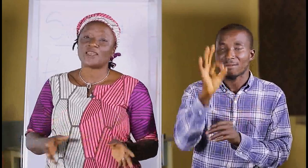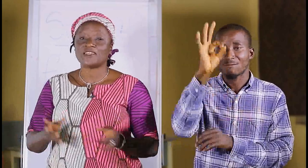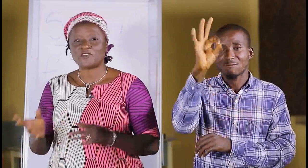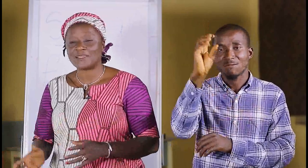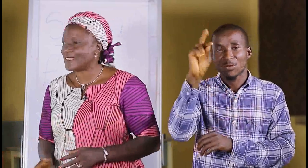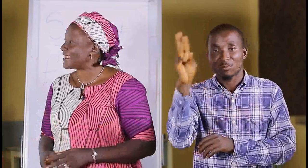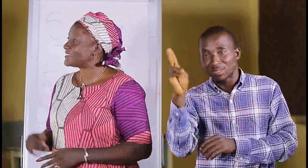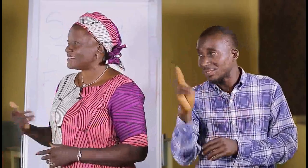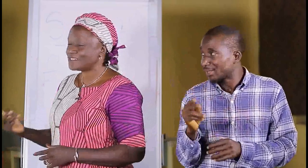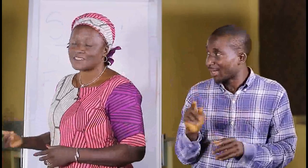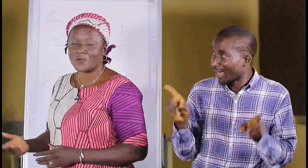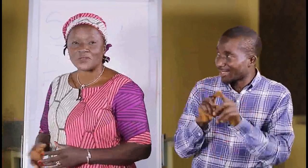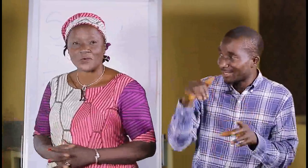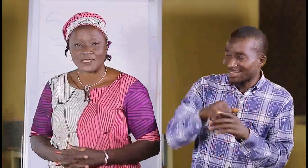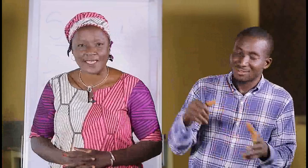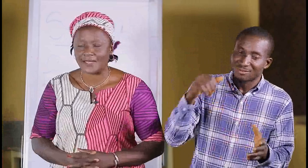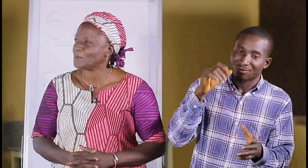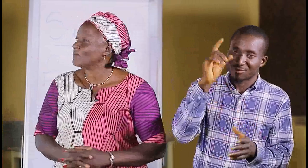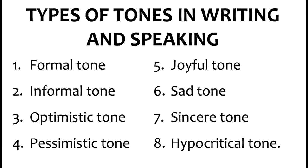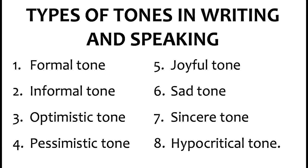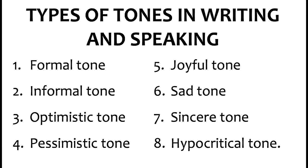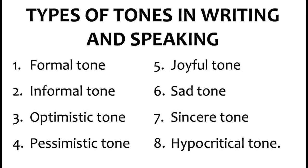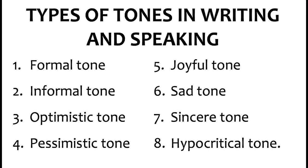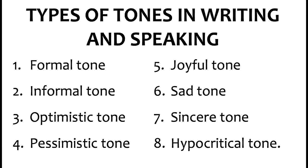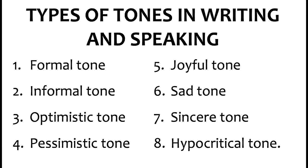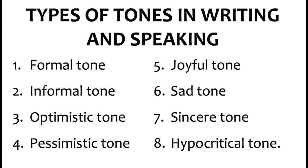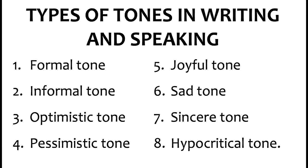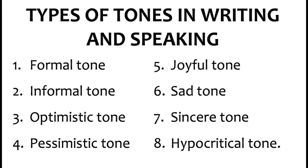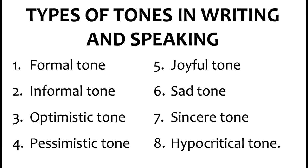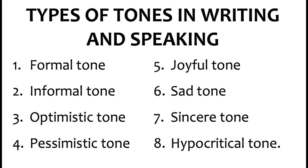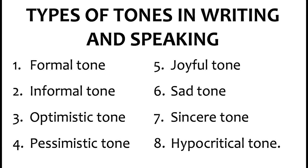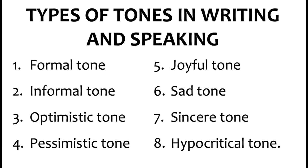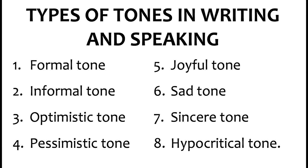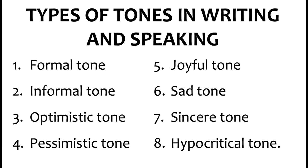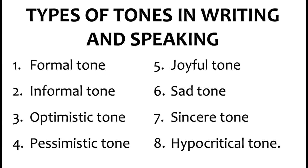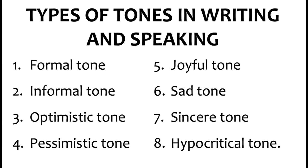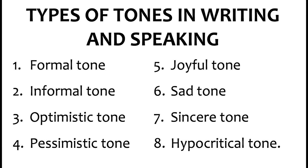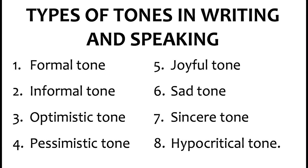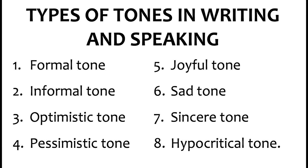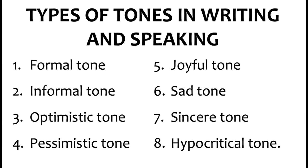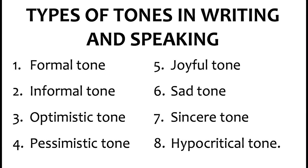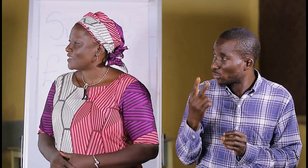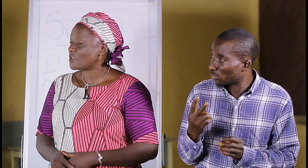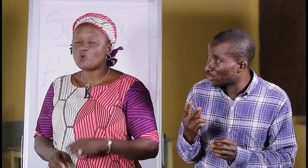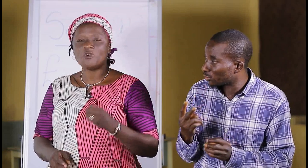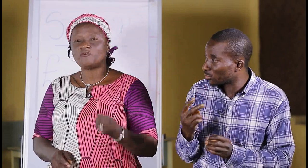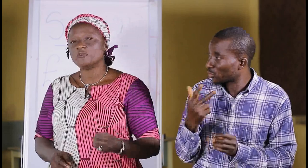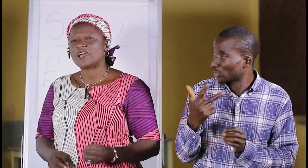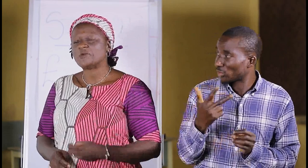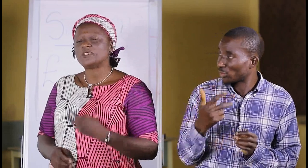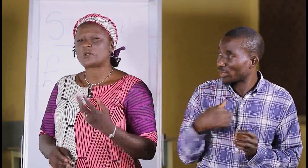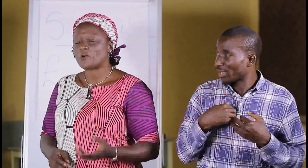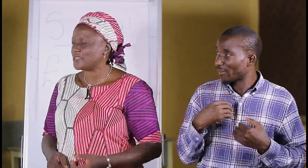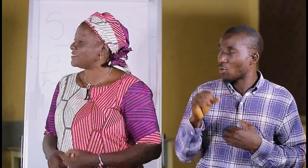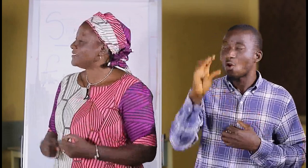in the formal and informal letters, that is how it goes here. Number three, we have the optimistic tone. Are you hopeful?